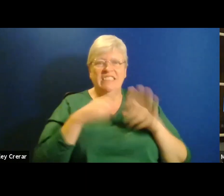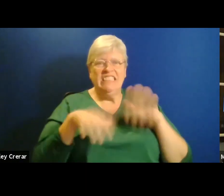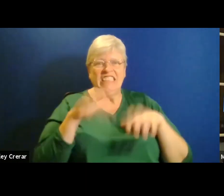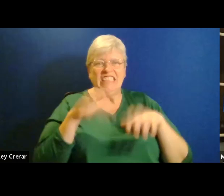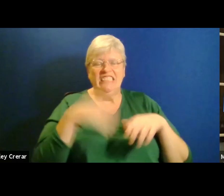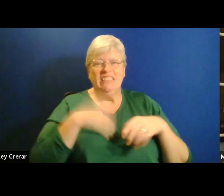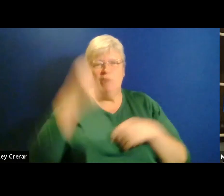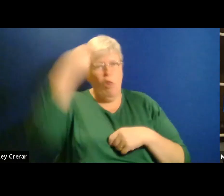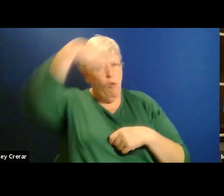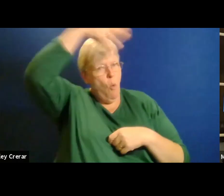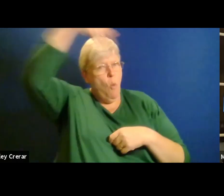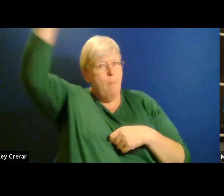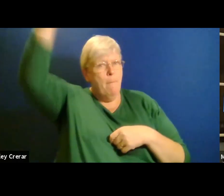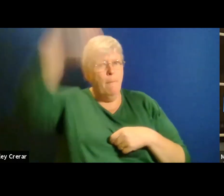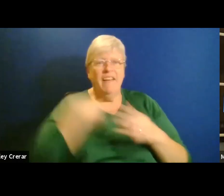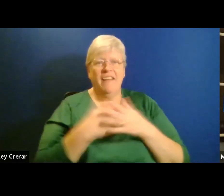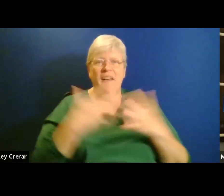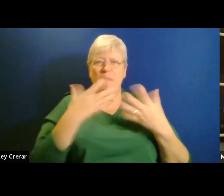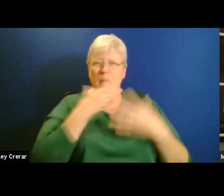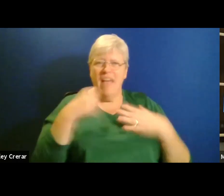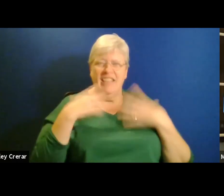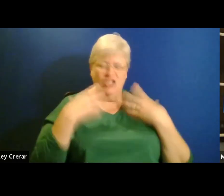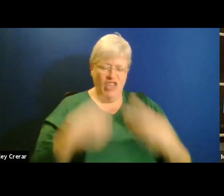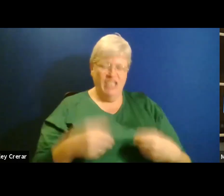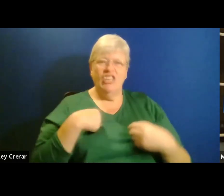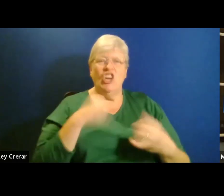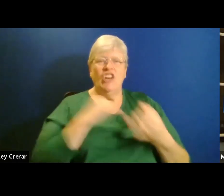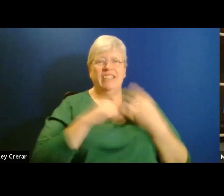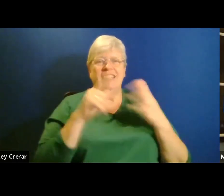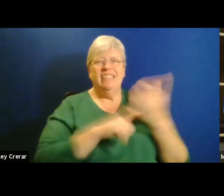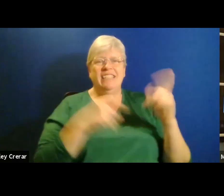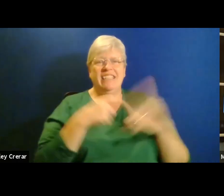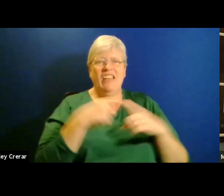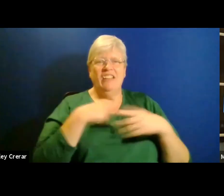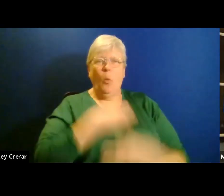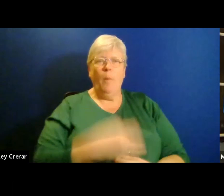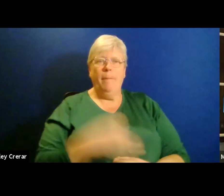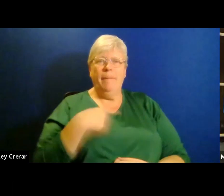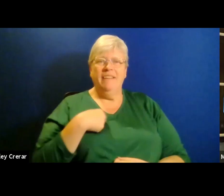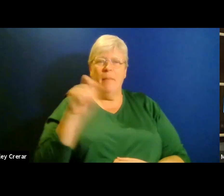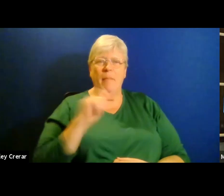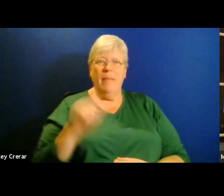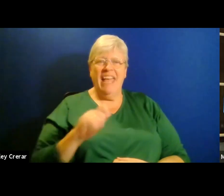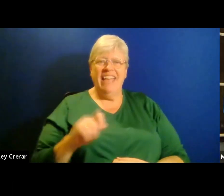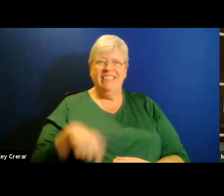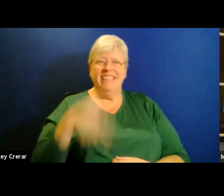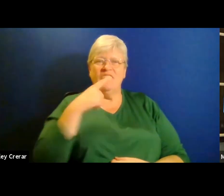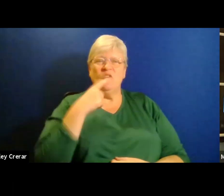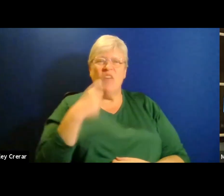brill-creamed locks, manly chest hair, silk ties and pennants, ink pens and crimson